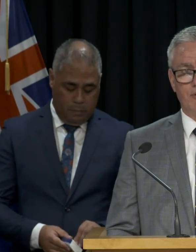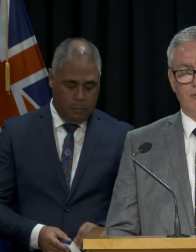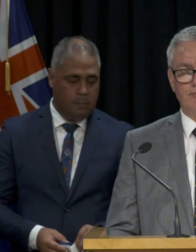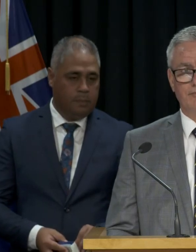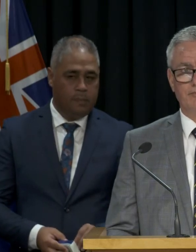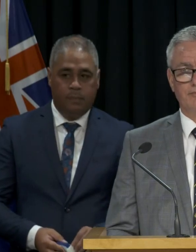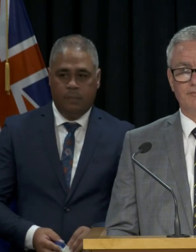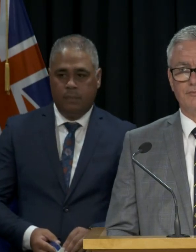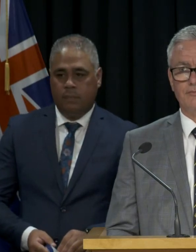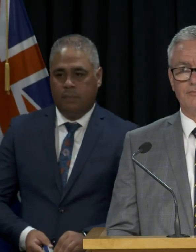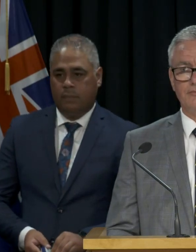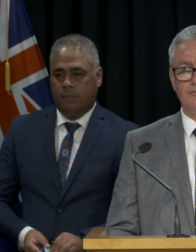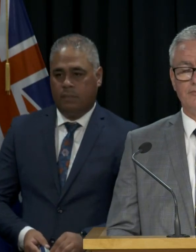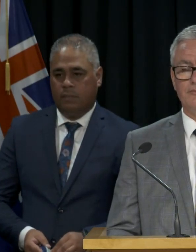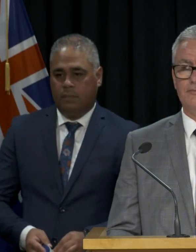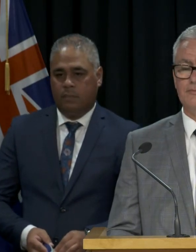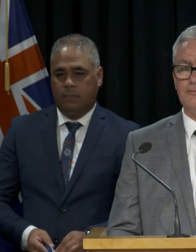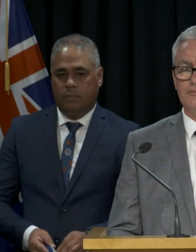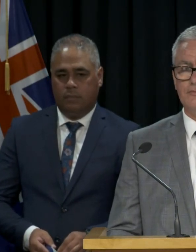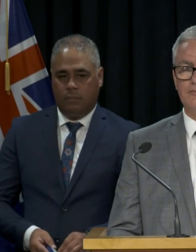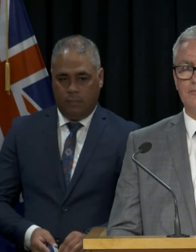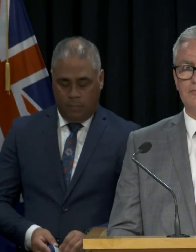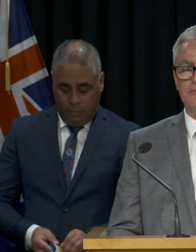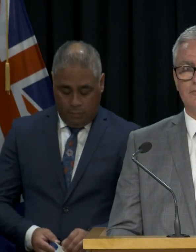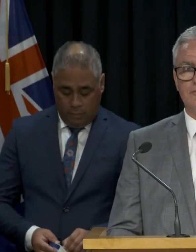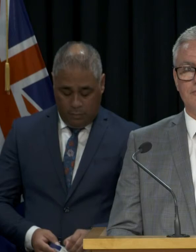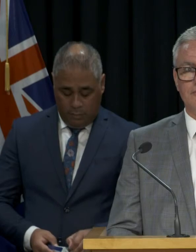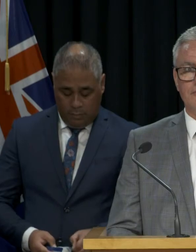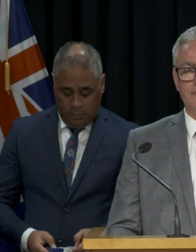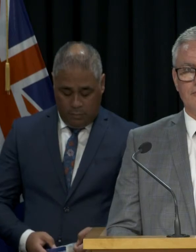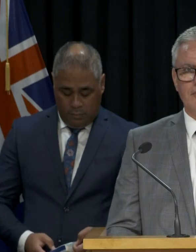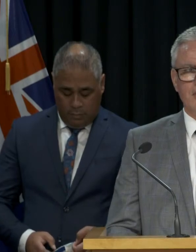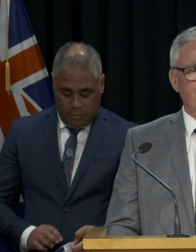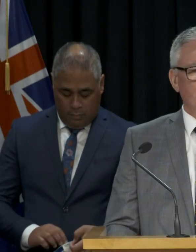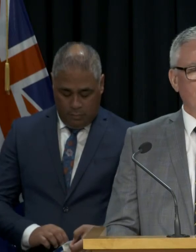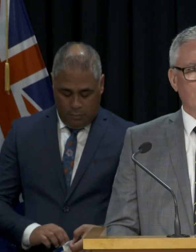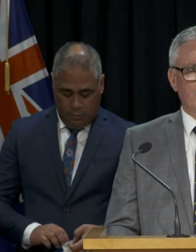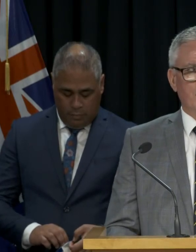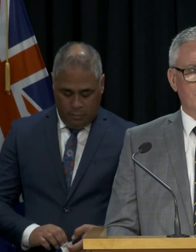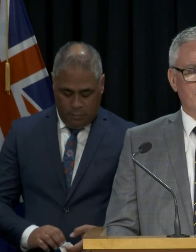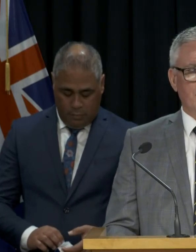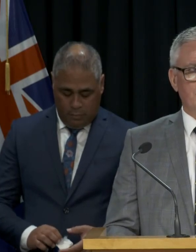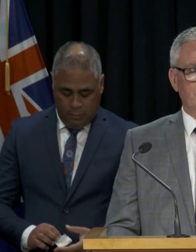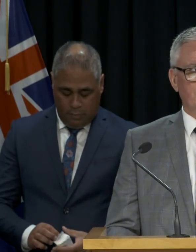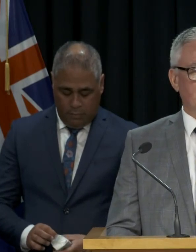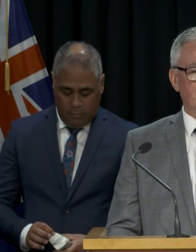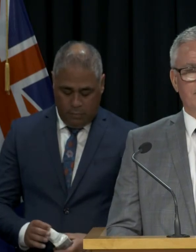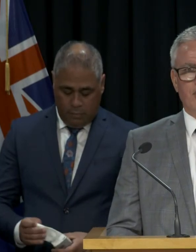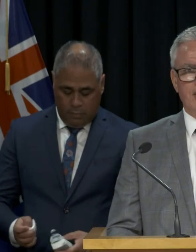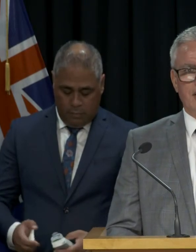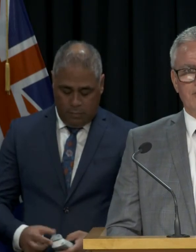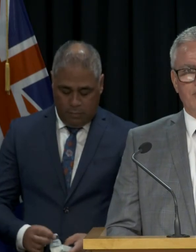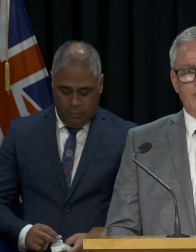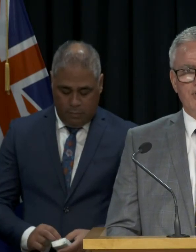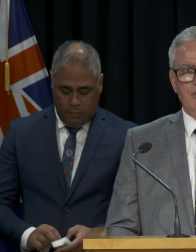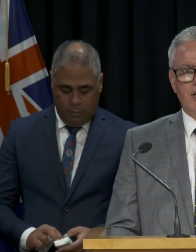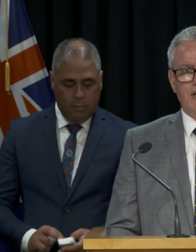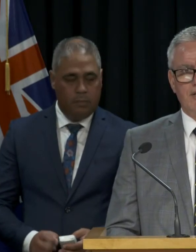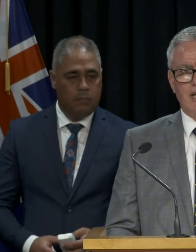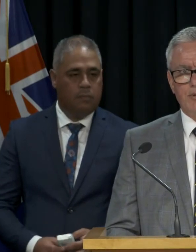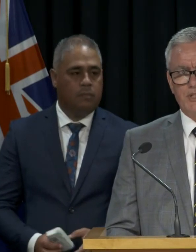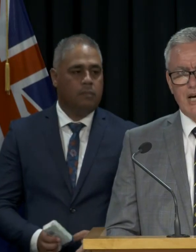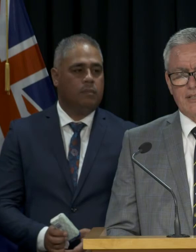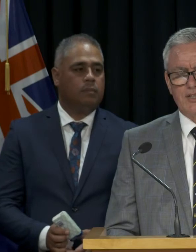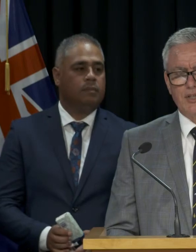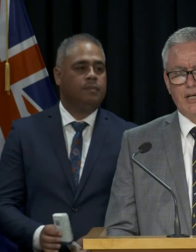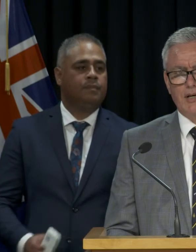100% support. On that, the only... Could you have been more upfront with voters about your Well, intentions? I don't know entirely that it was a question